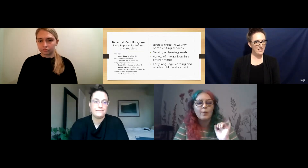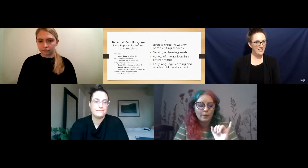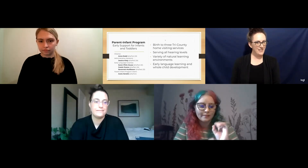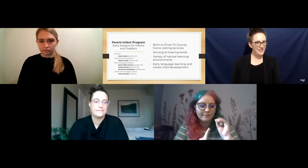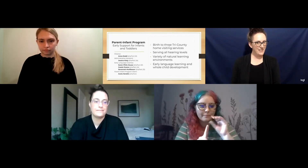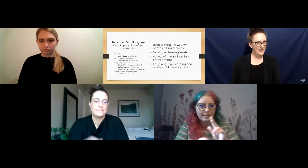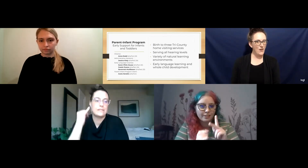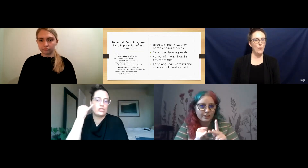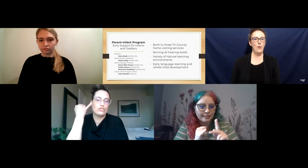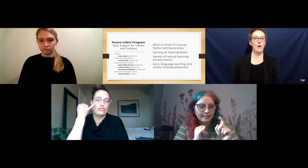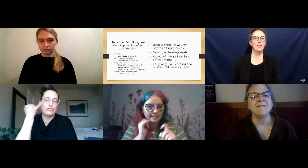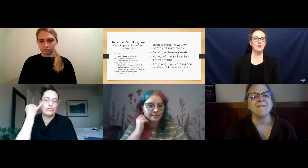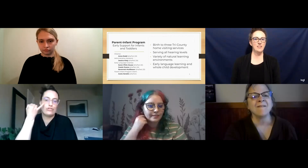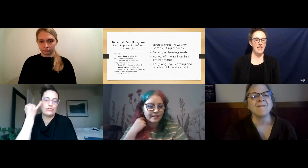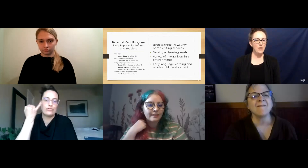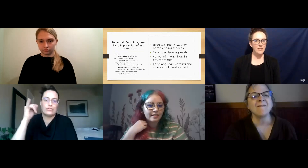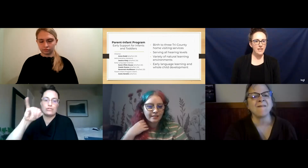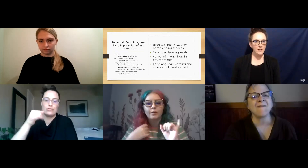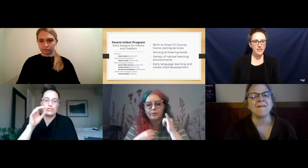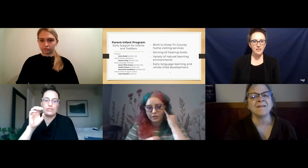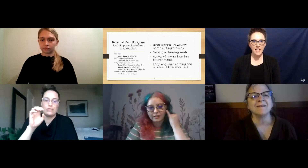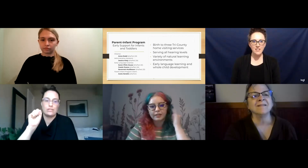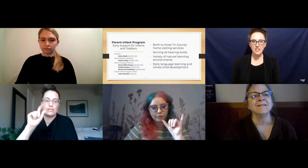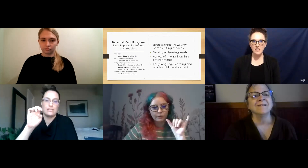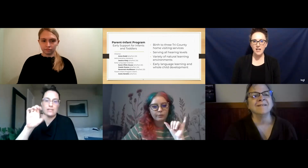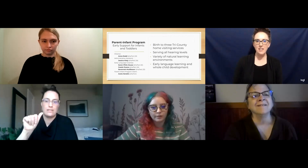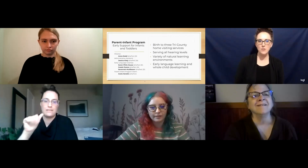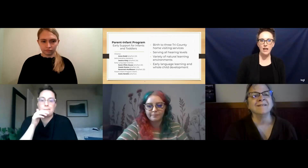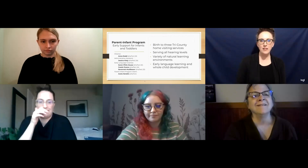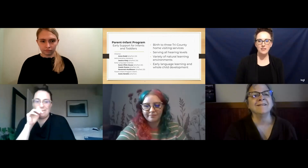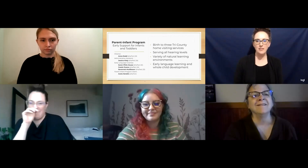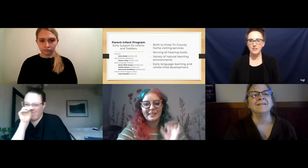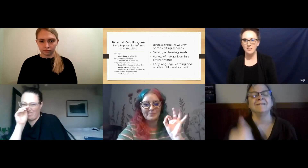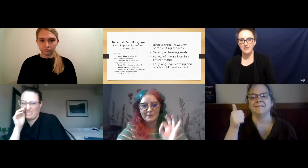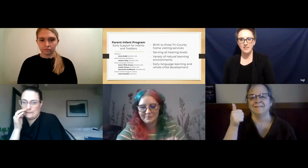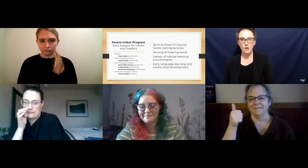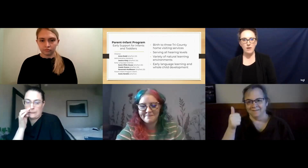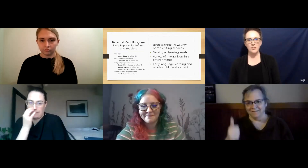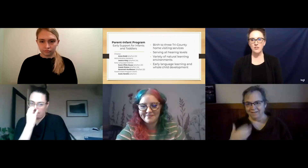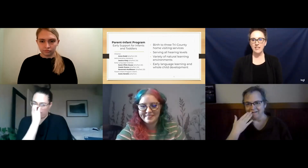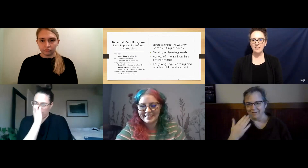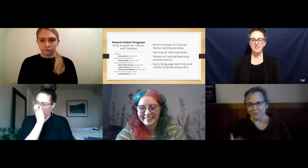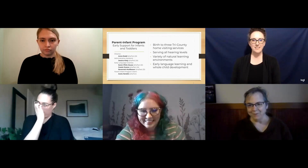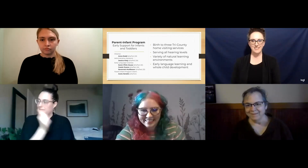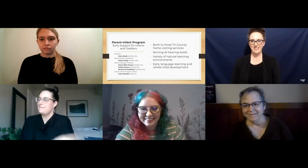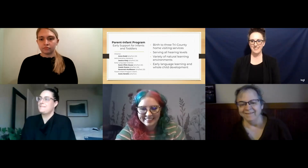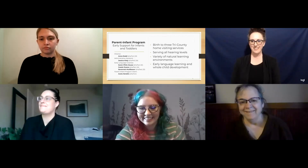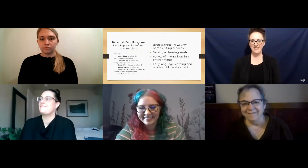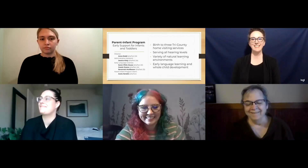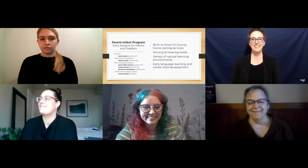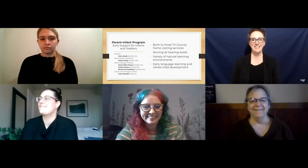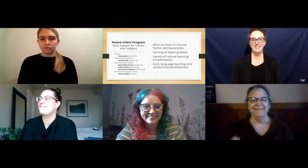Karen? Oh, yeah, can we get Karen and Jessica as well up on the screen?